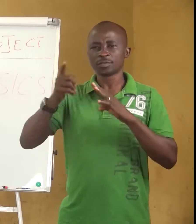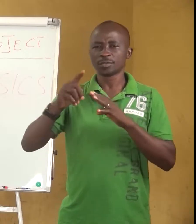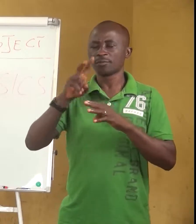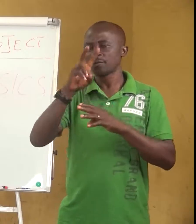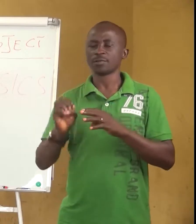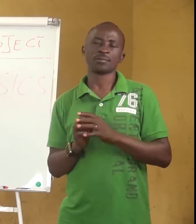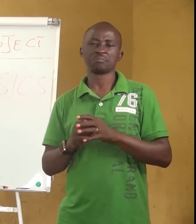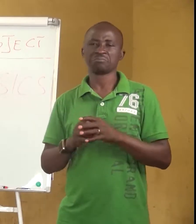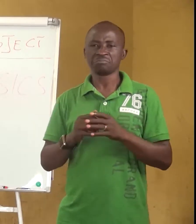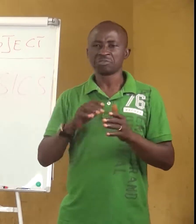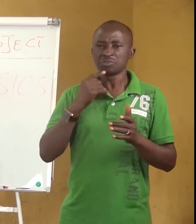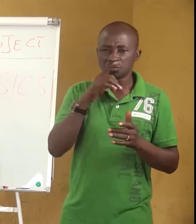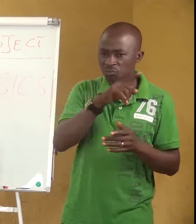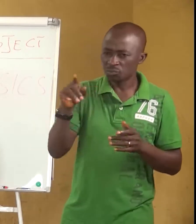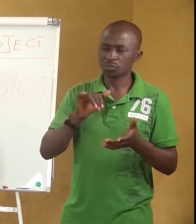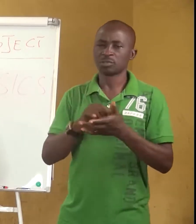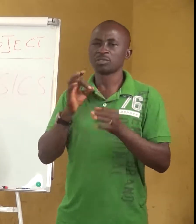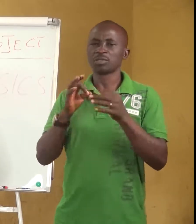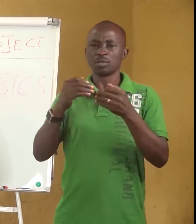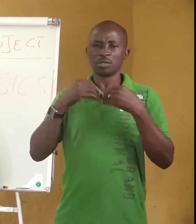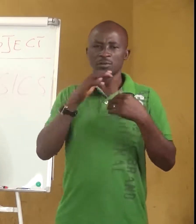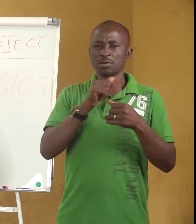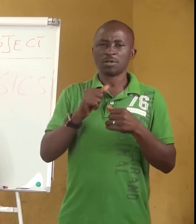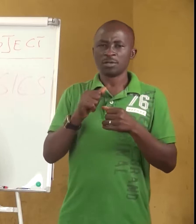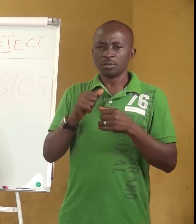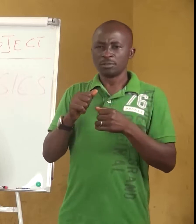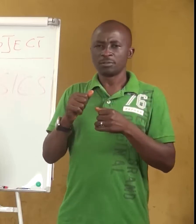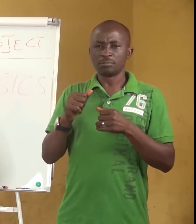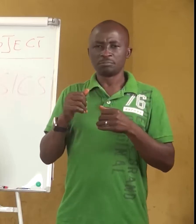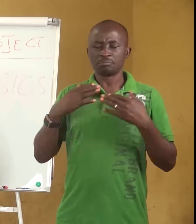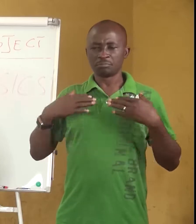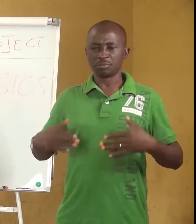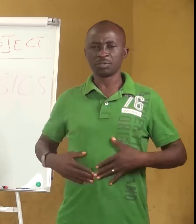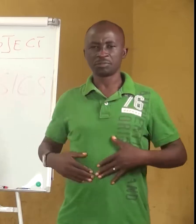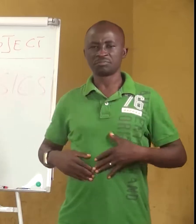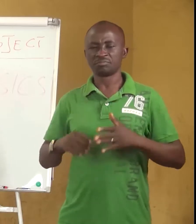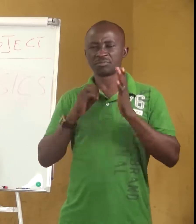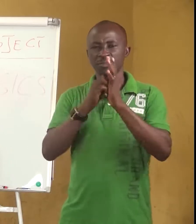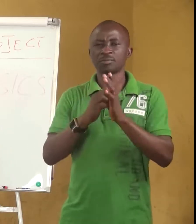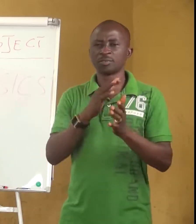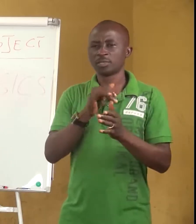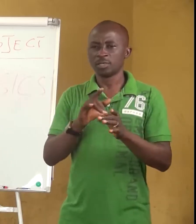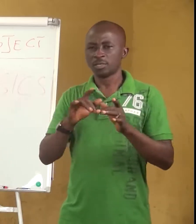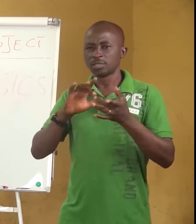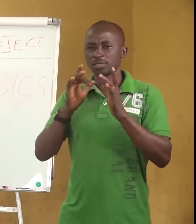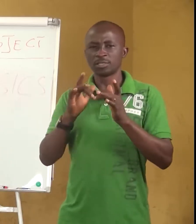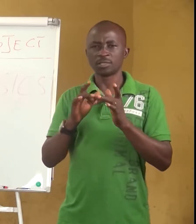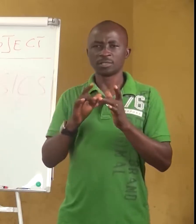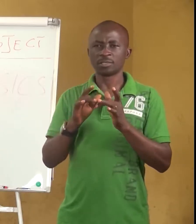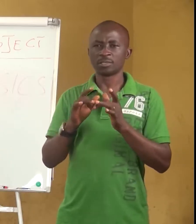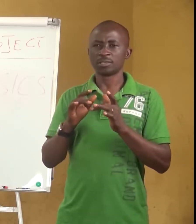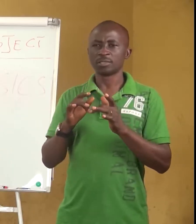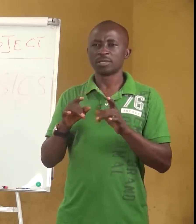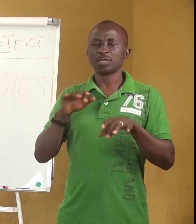simply telling you that if you have a body, for instance, a satellite, and it is at a